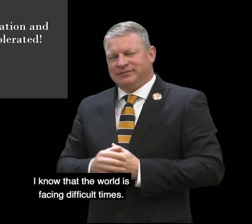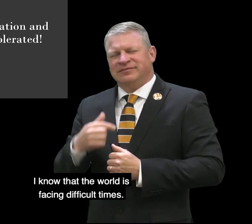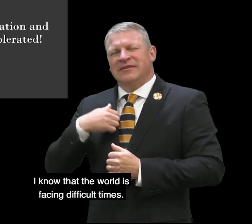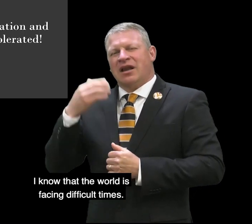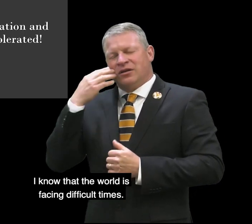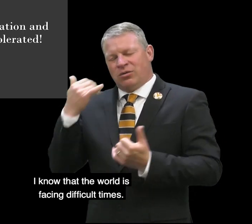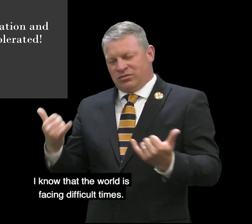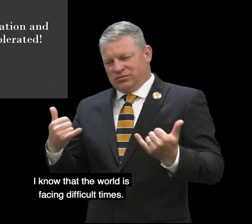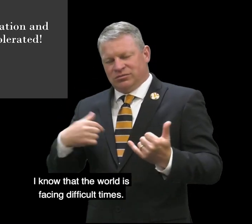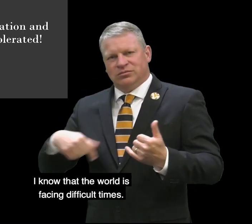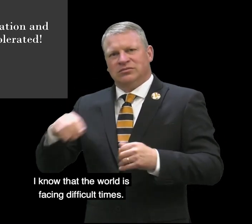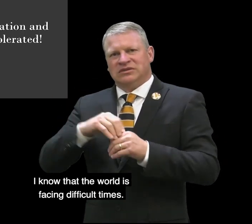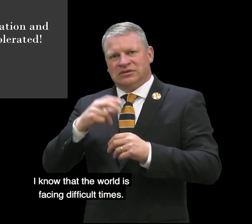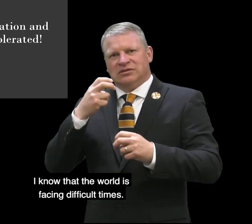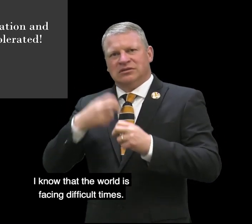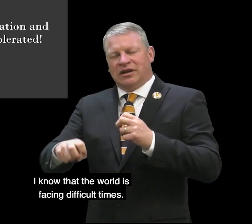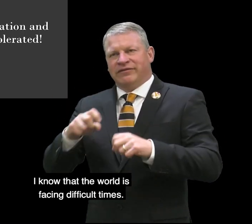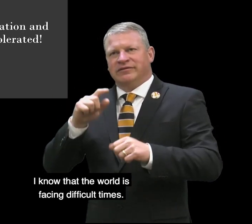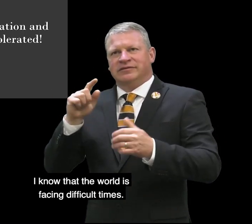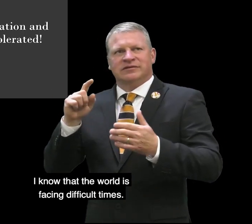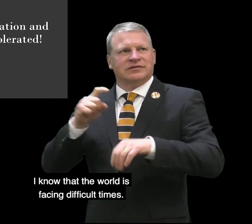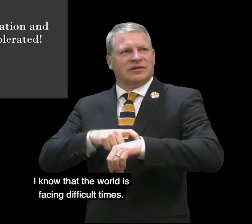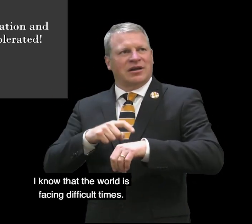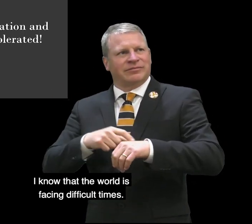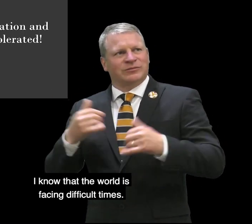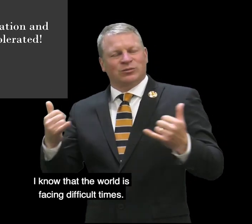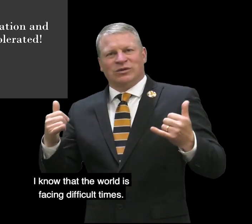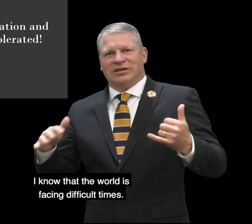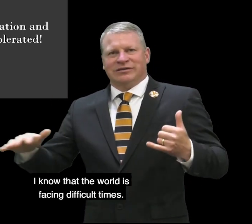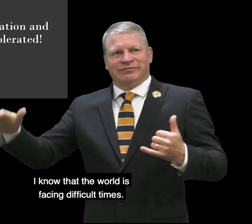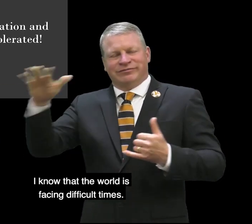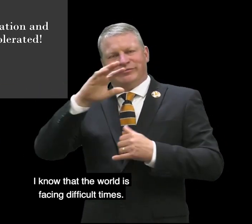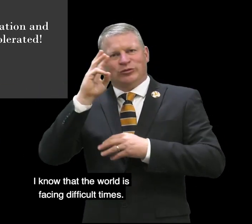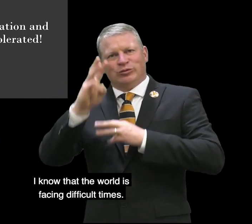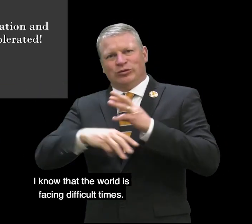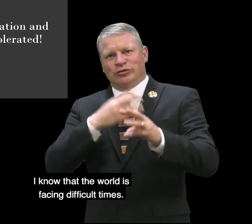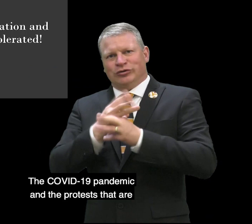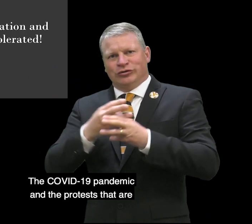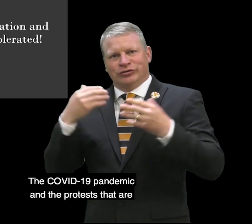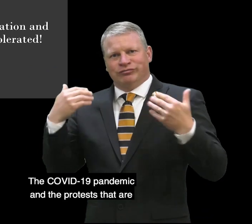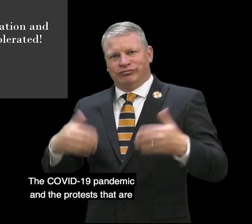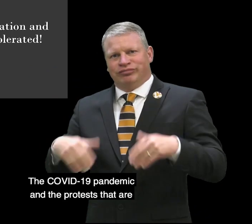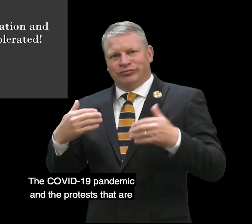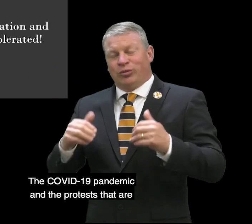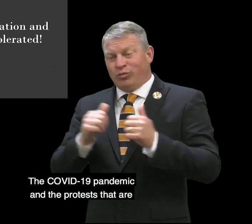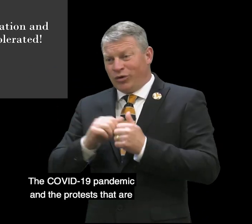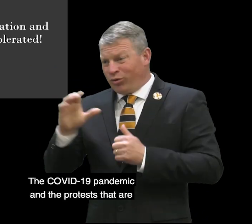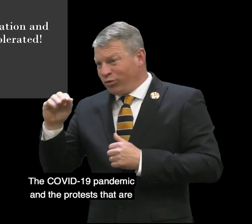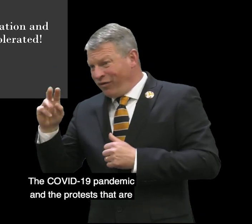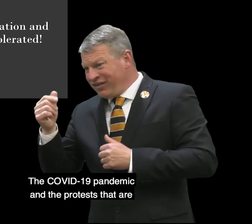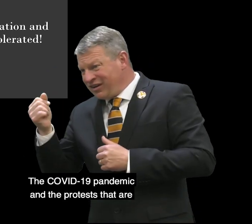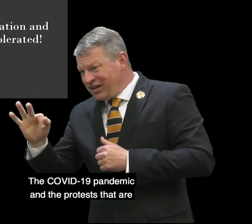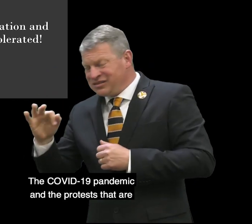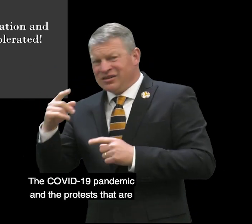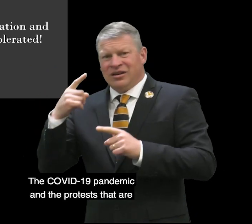the American School for the Deaf. I know that the world is facing difficult times.